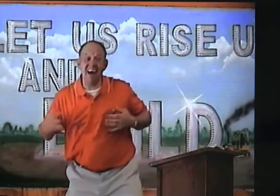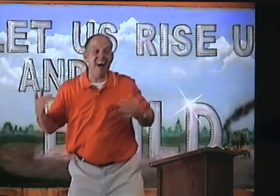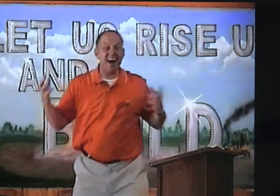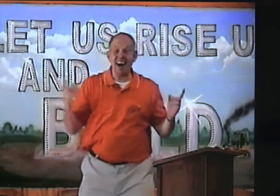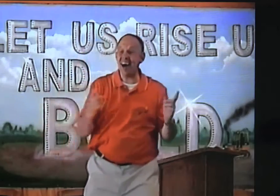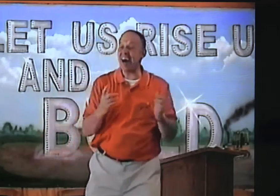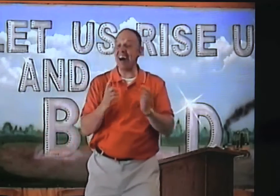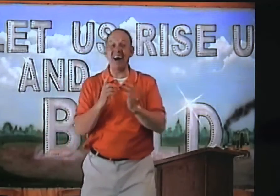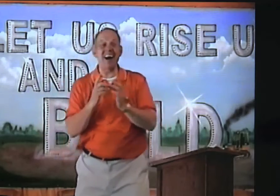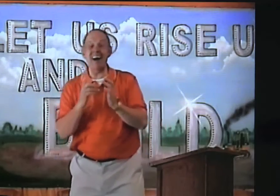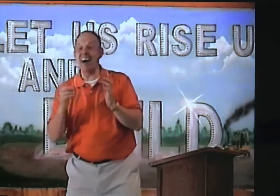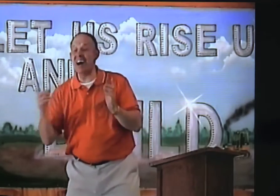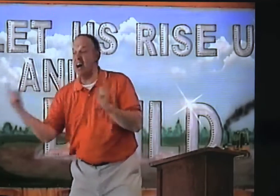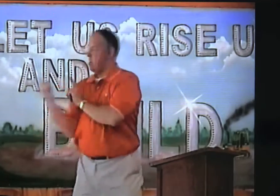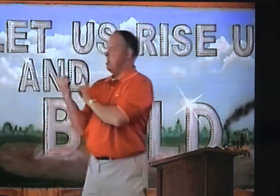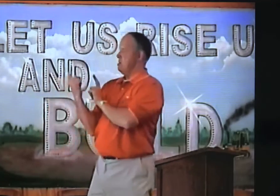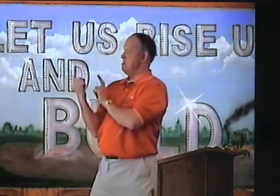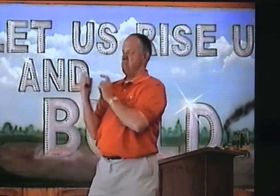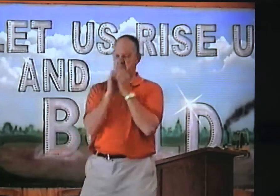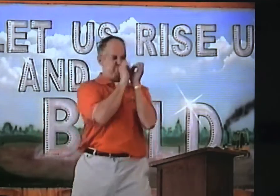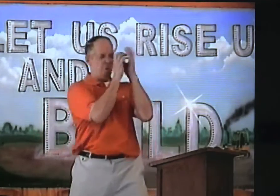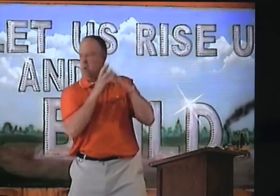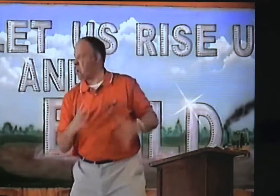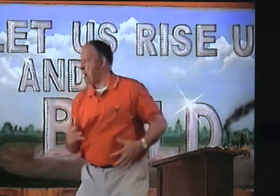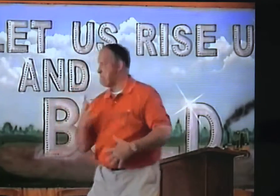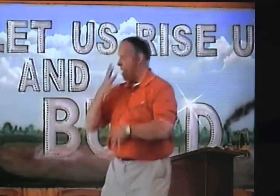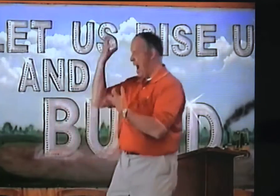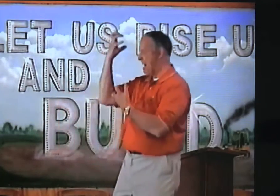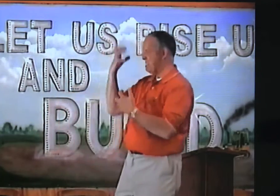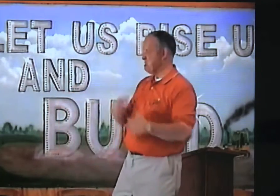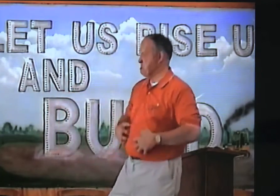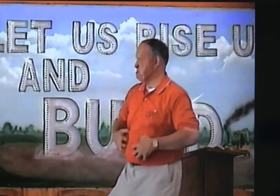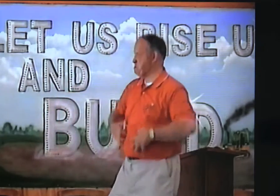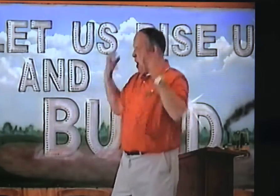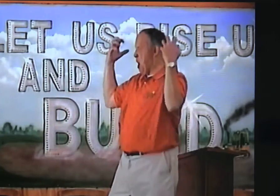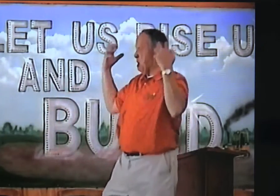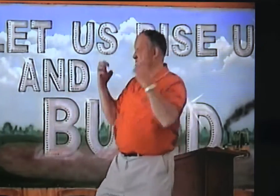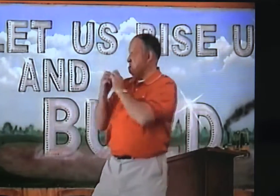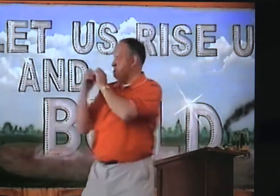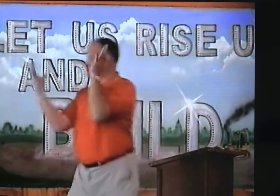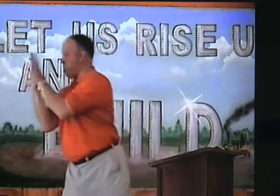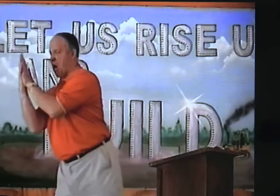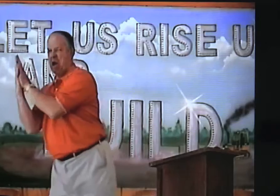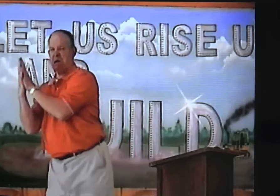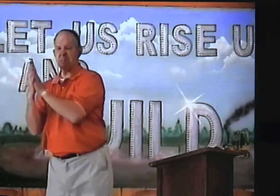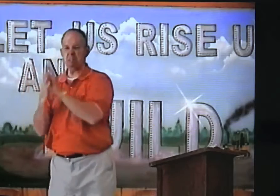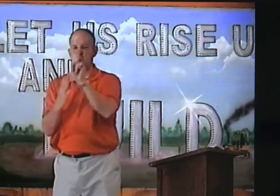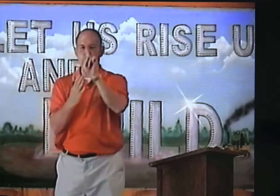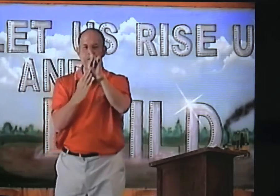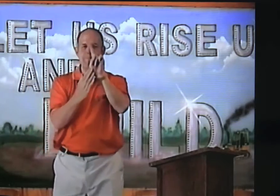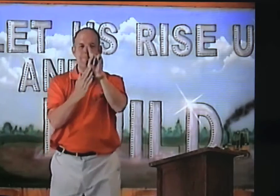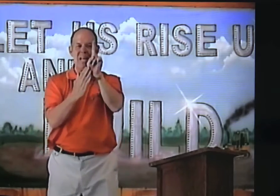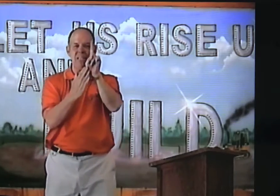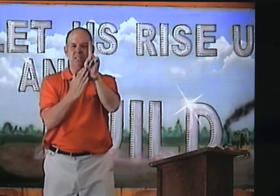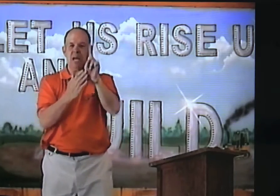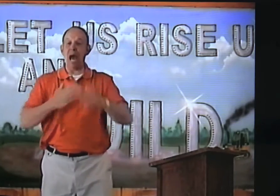Happy, happy, happy. I mean, someone fuss and fight and mad, angry.